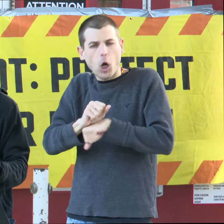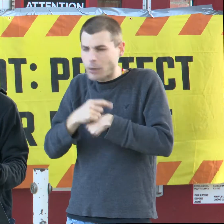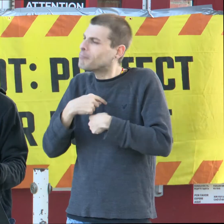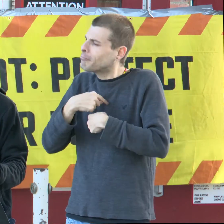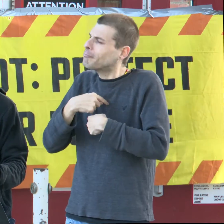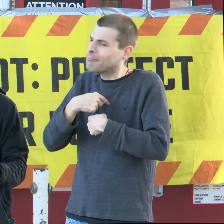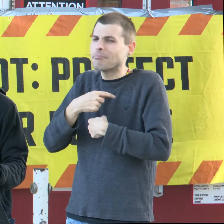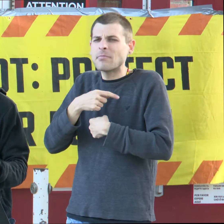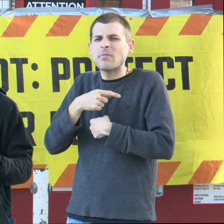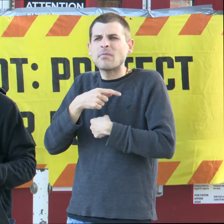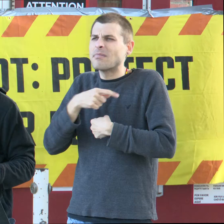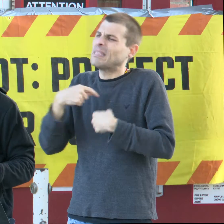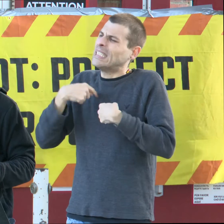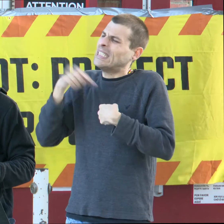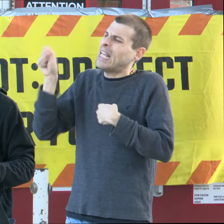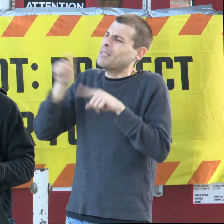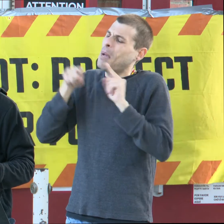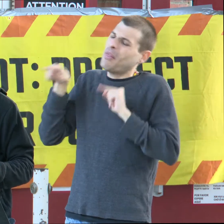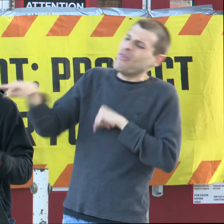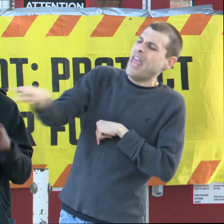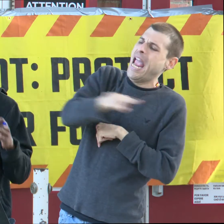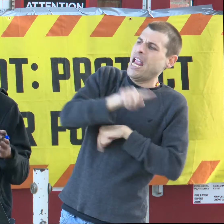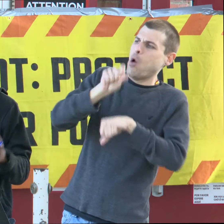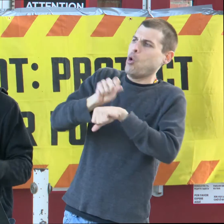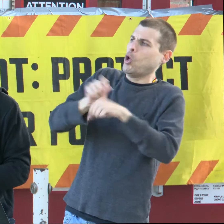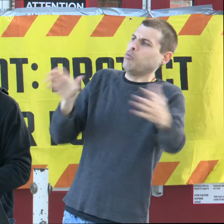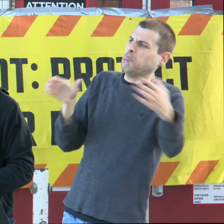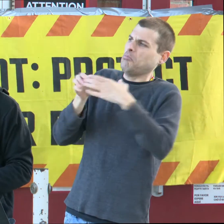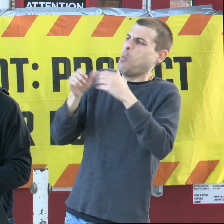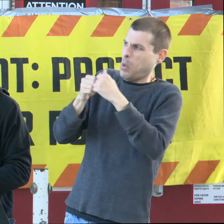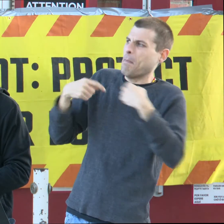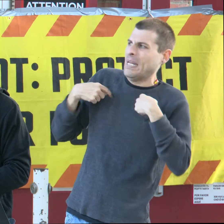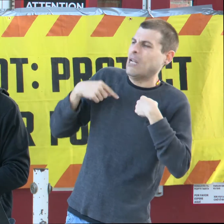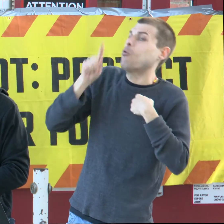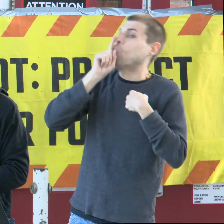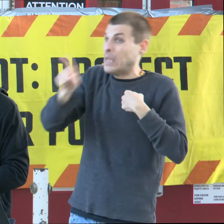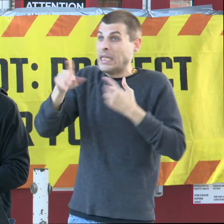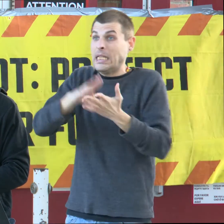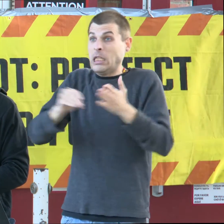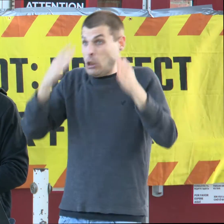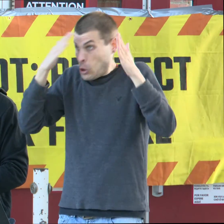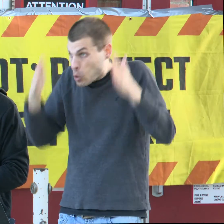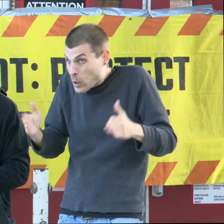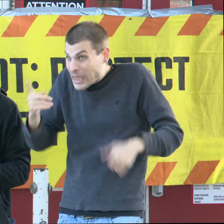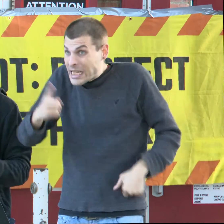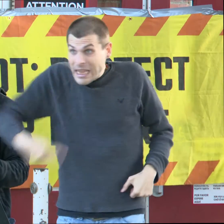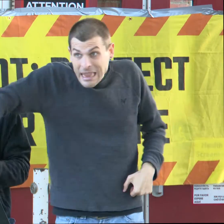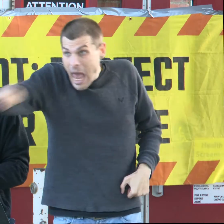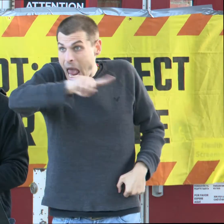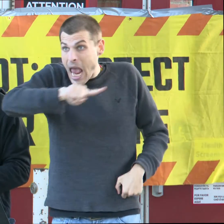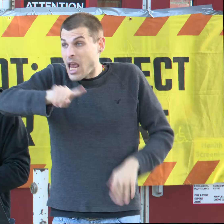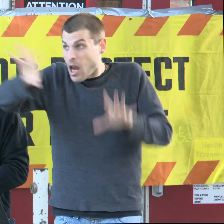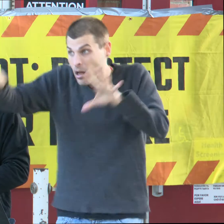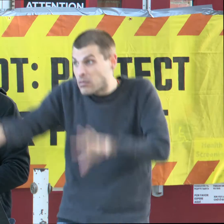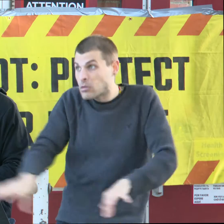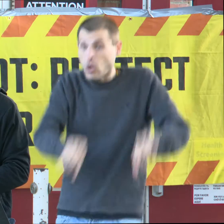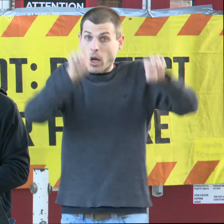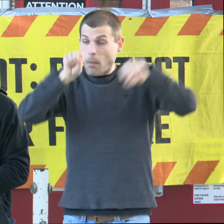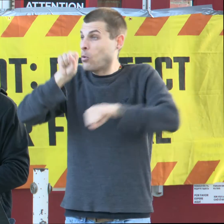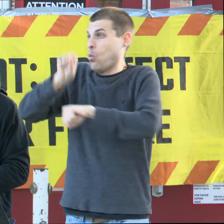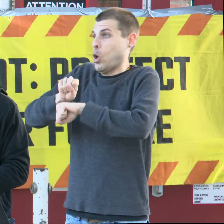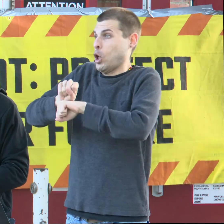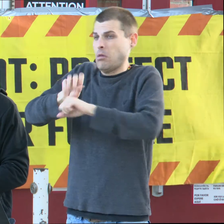doing great work with me. They are the ones that are moving forward. They are the ones that